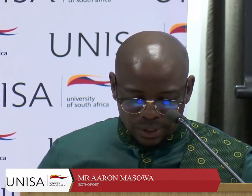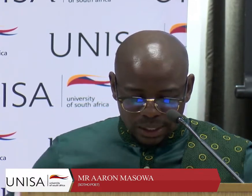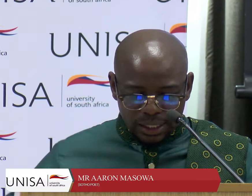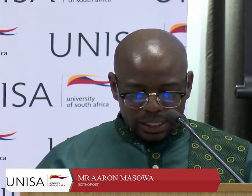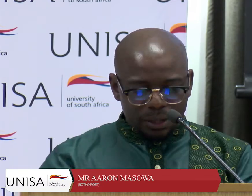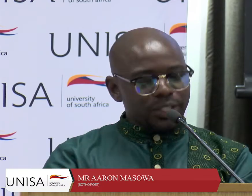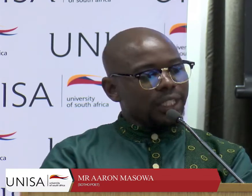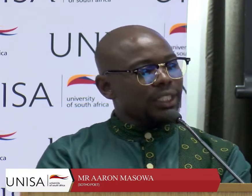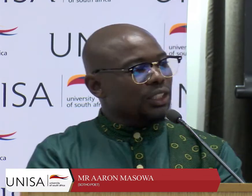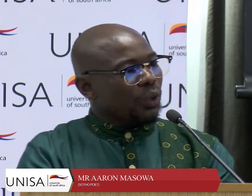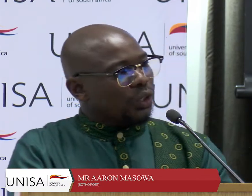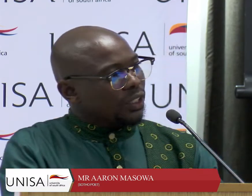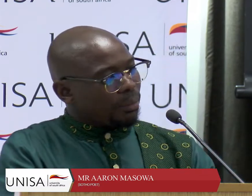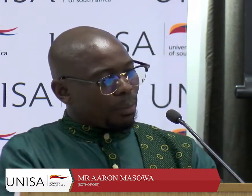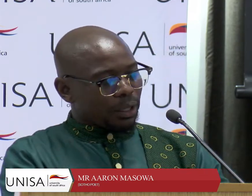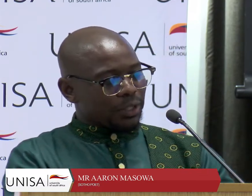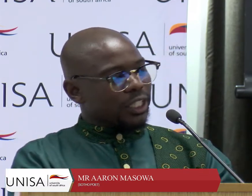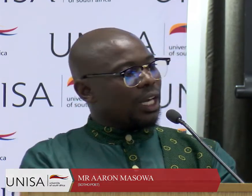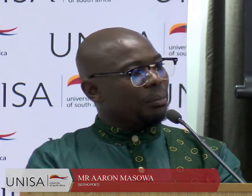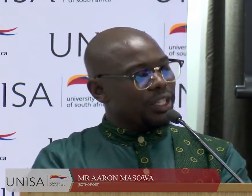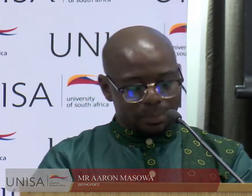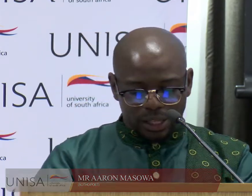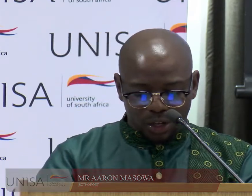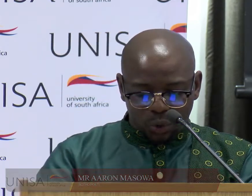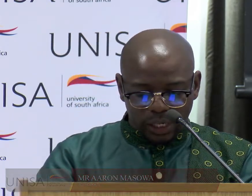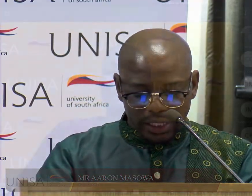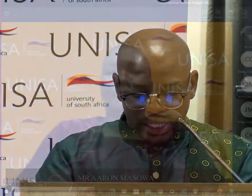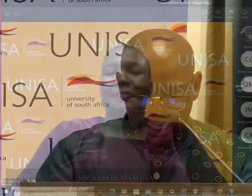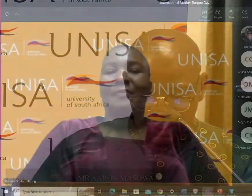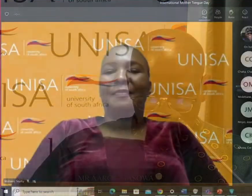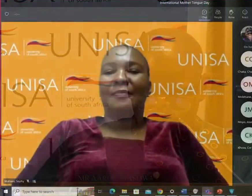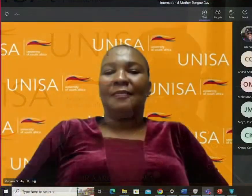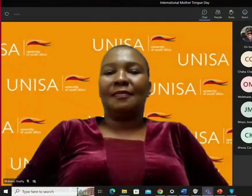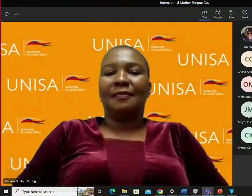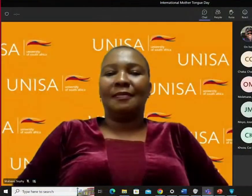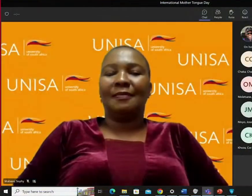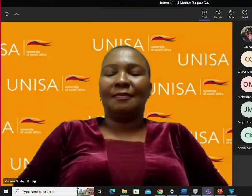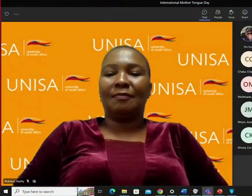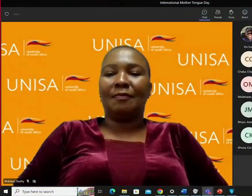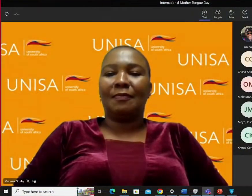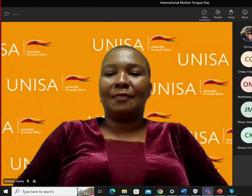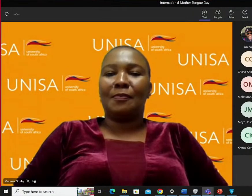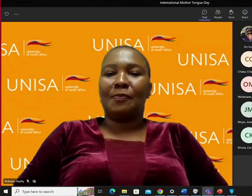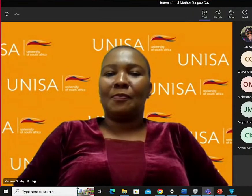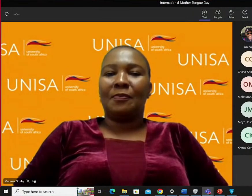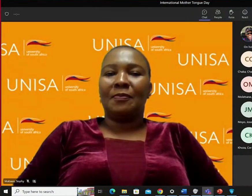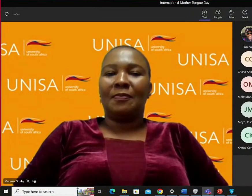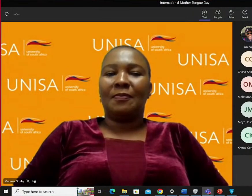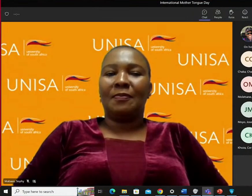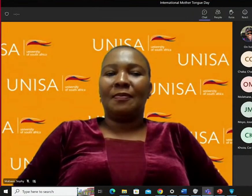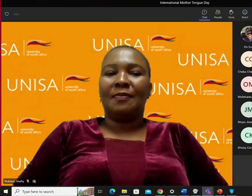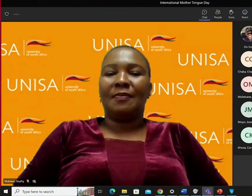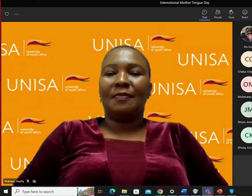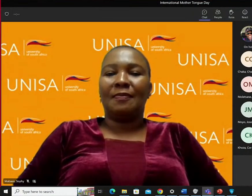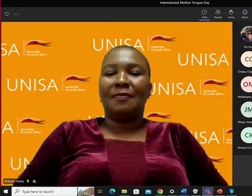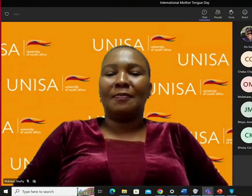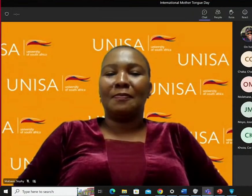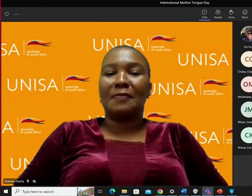botumane ke mothatsa jeng sengwatelo sa mabane mothatsa ha miri temnyana dotlwana ithea ke nna eno no